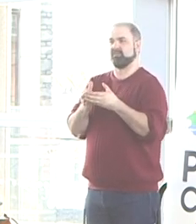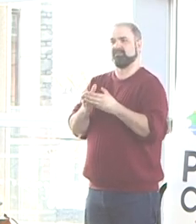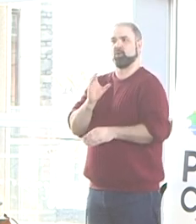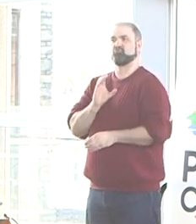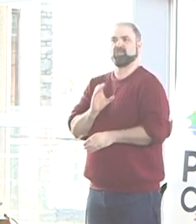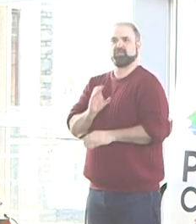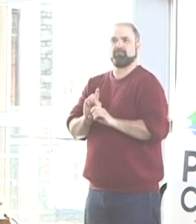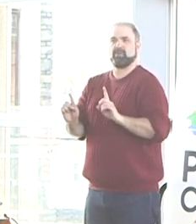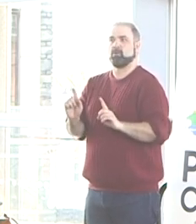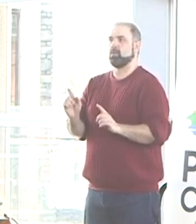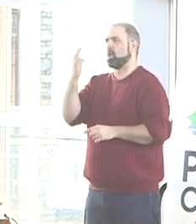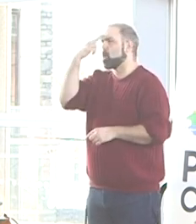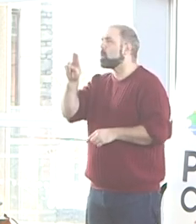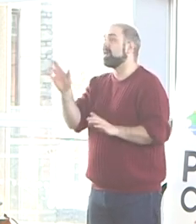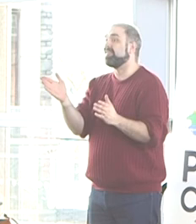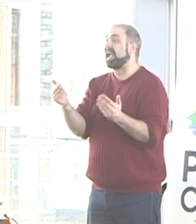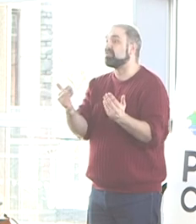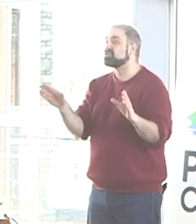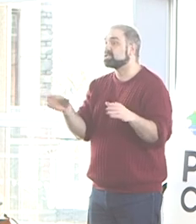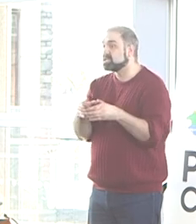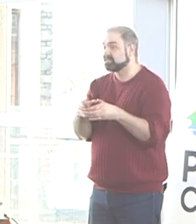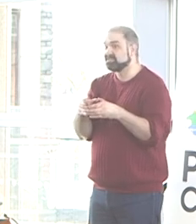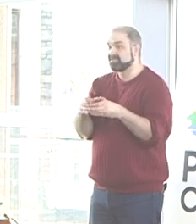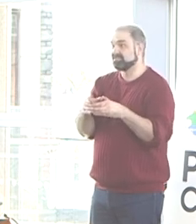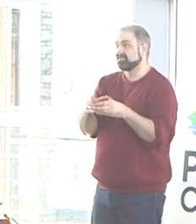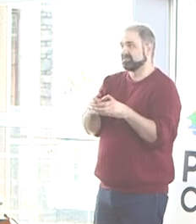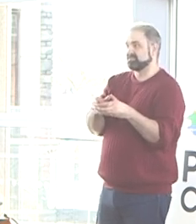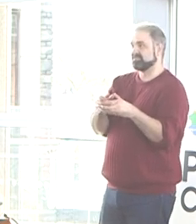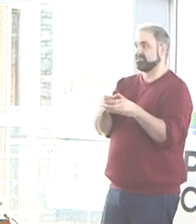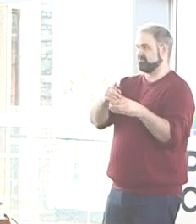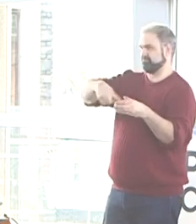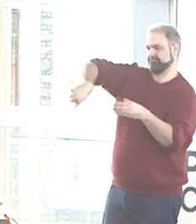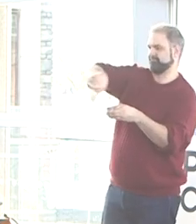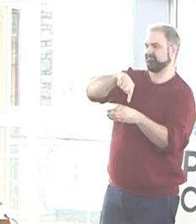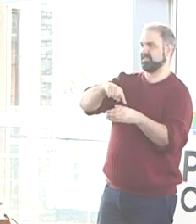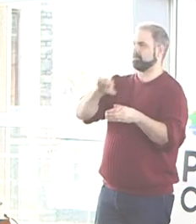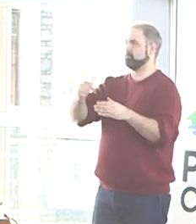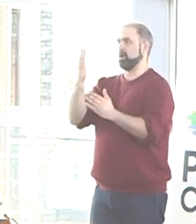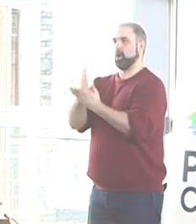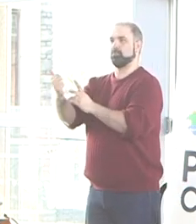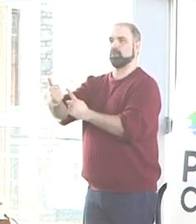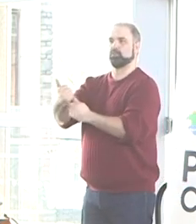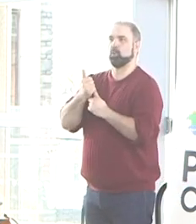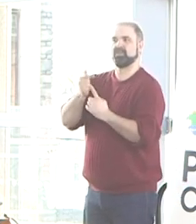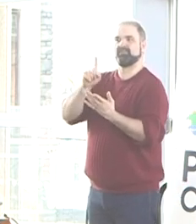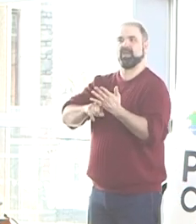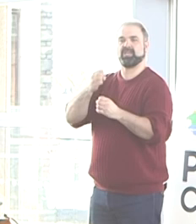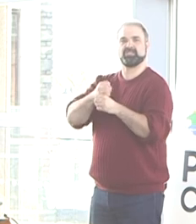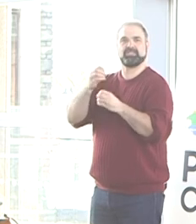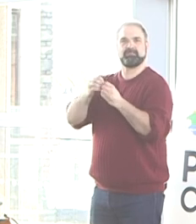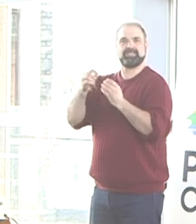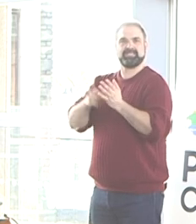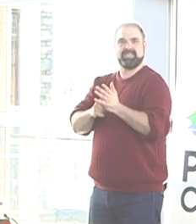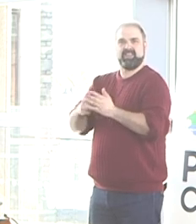people called the Gathering. Yeah, and they're always very supportive of LGBT events